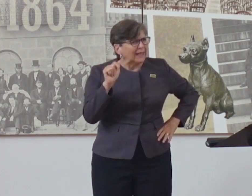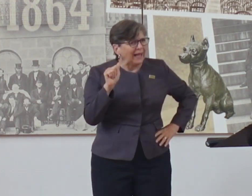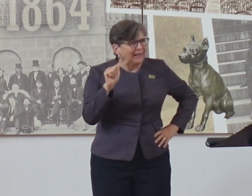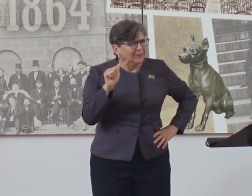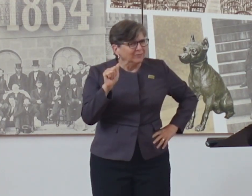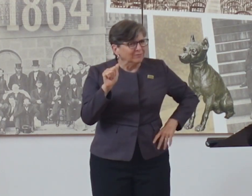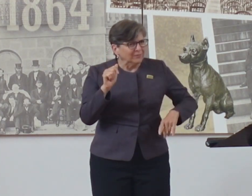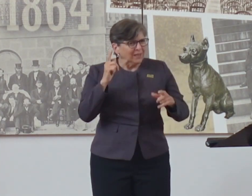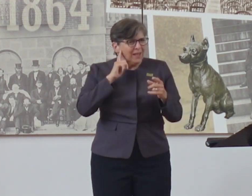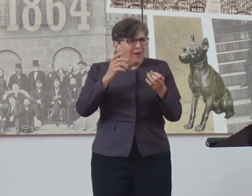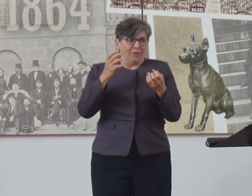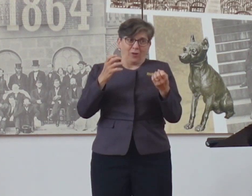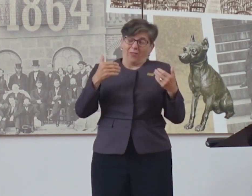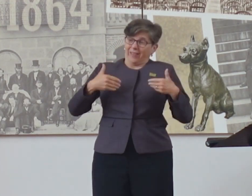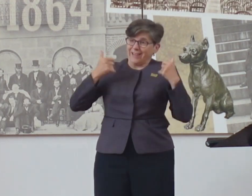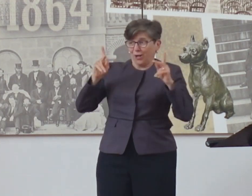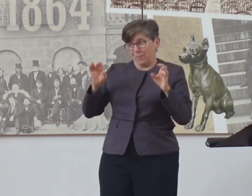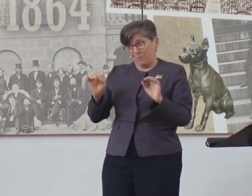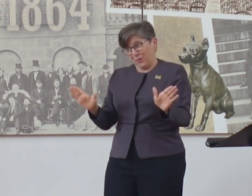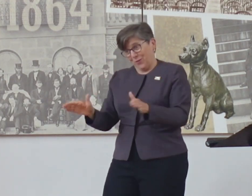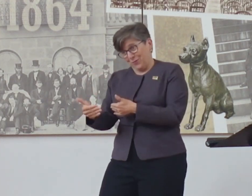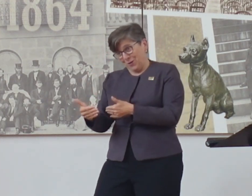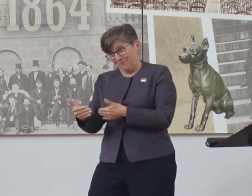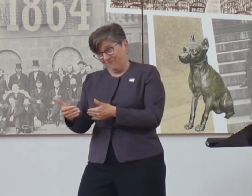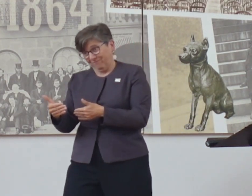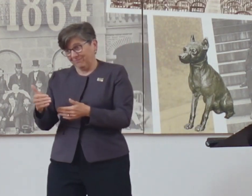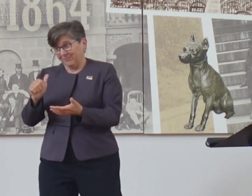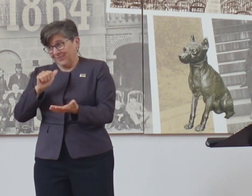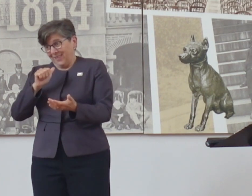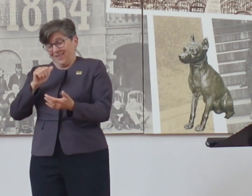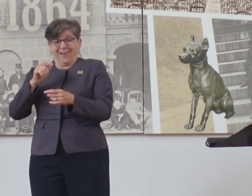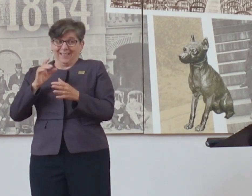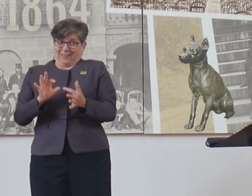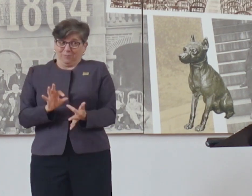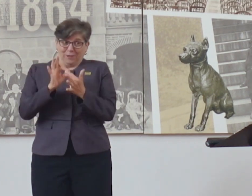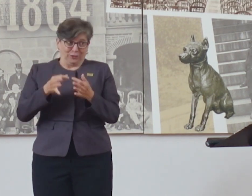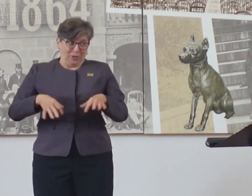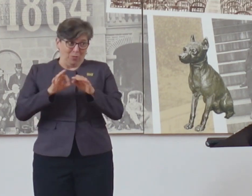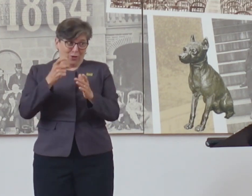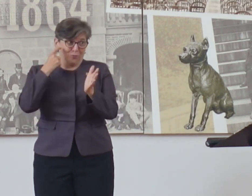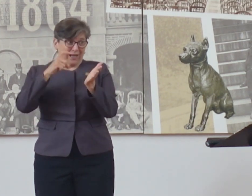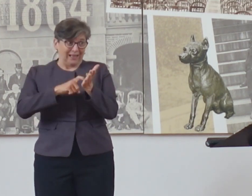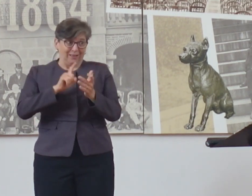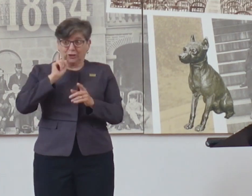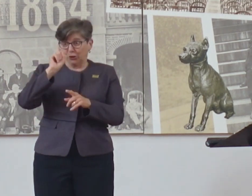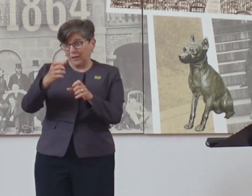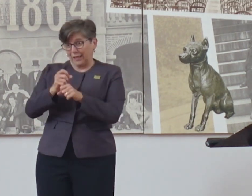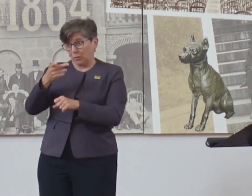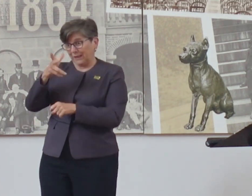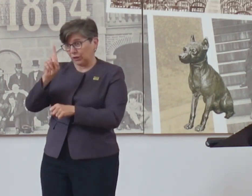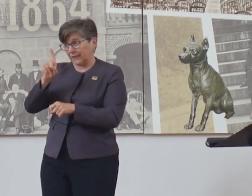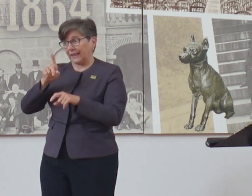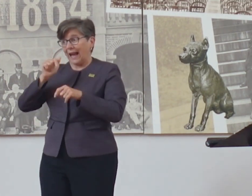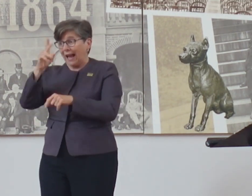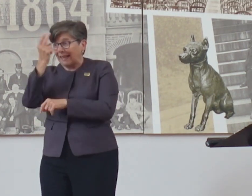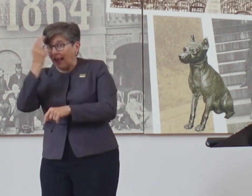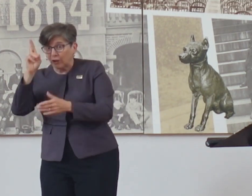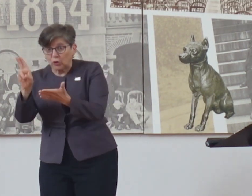PhD. This was pre-Americans with Disabilities Act. I mean, young people in the room, and especially important here to recognize that she got her